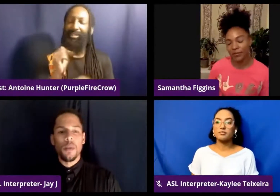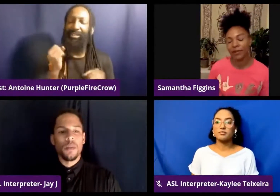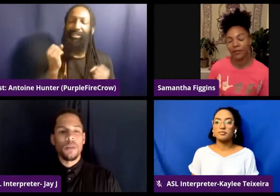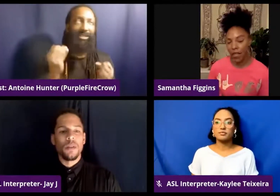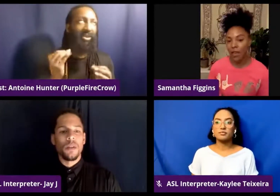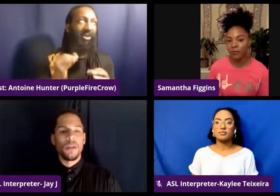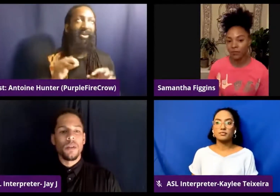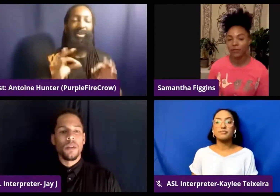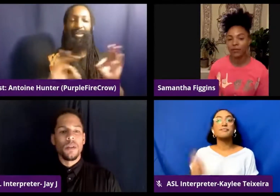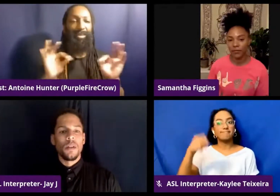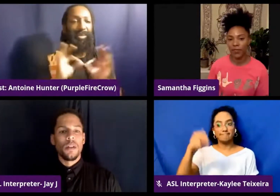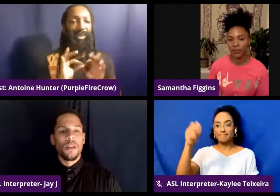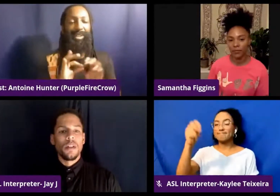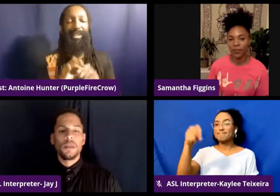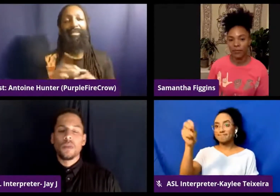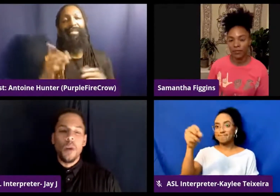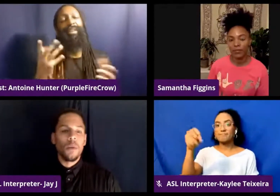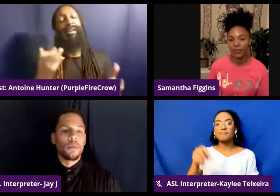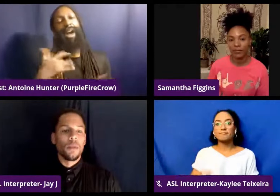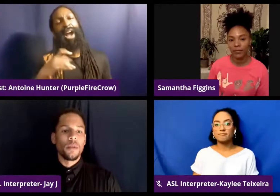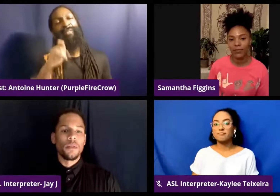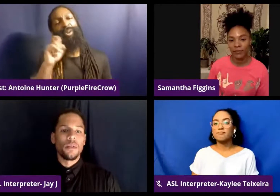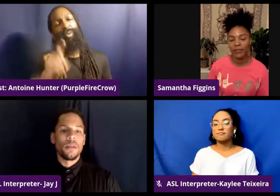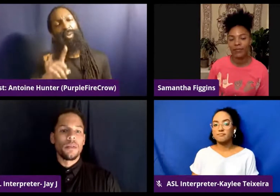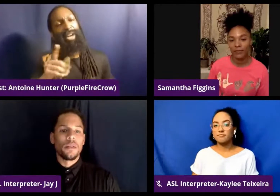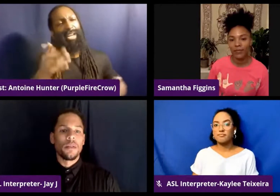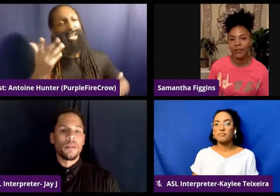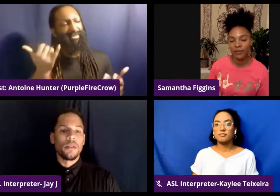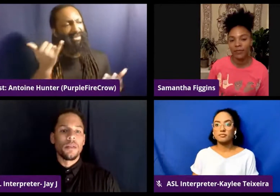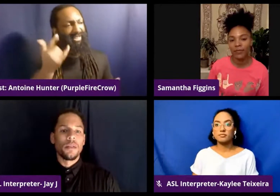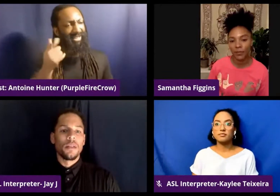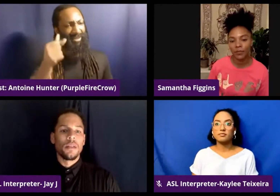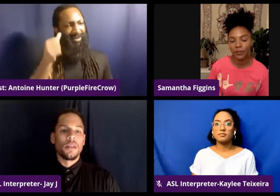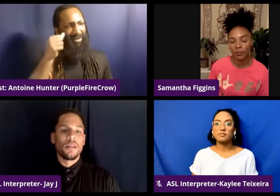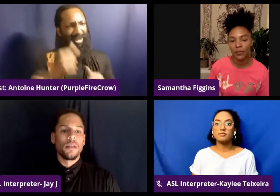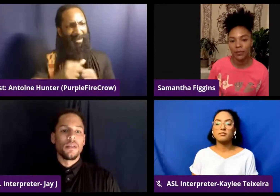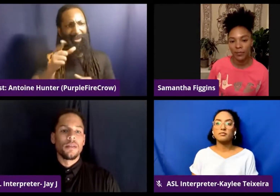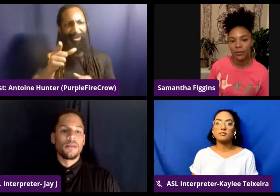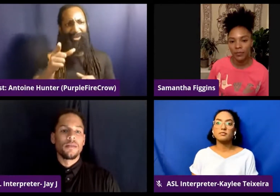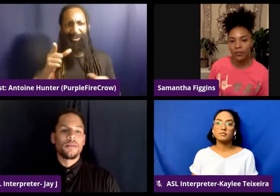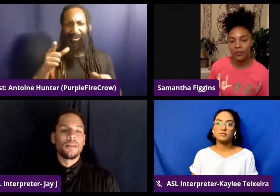so important. Yeah. So important.